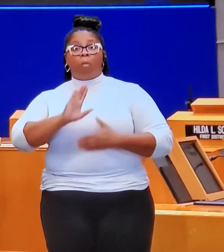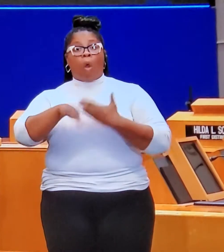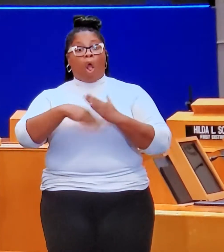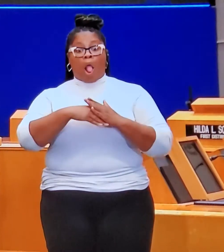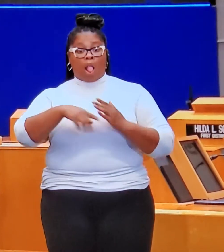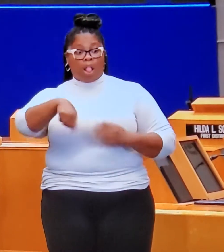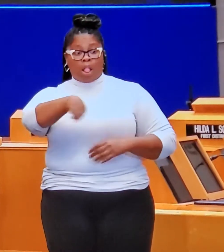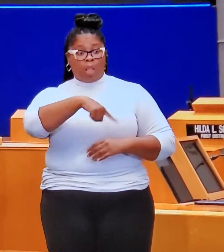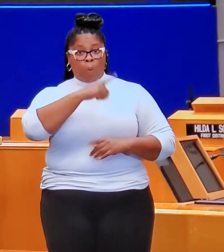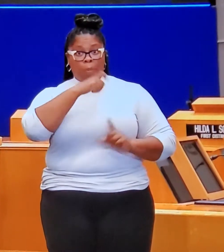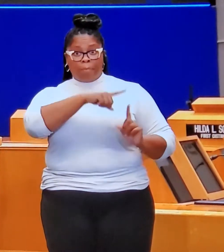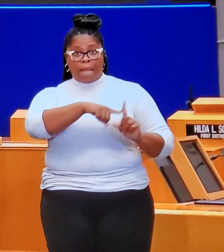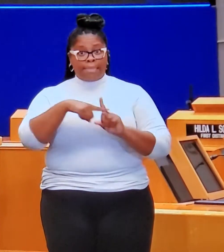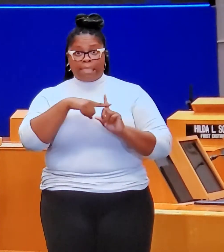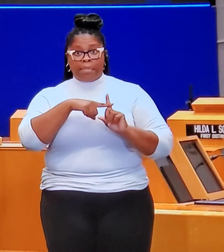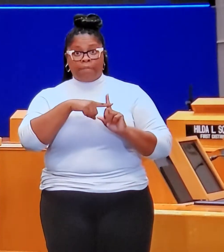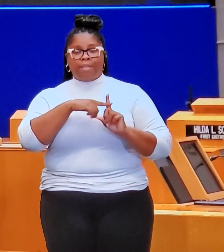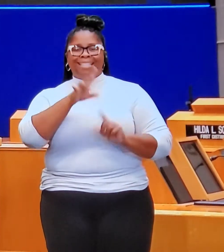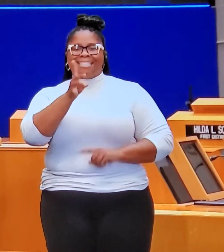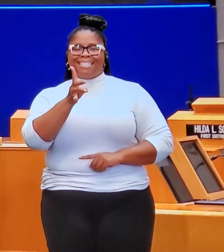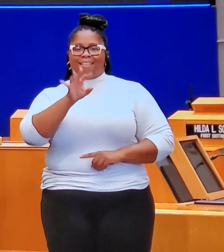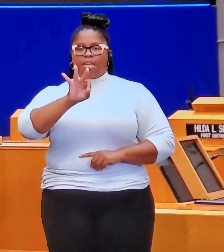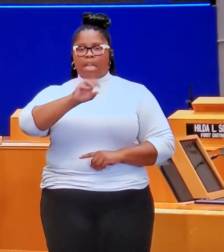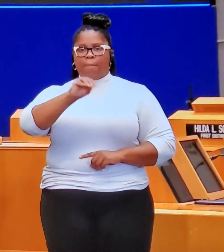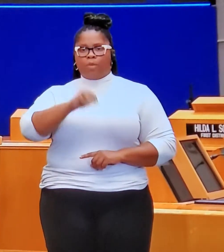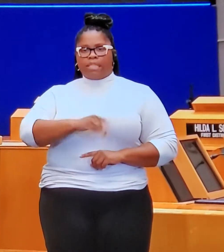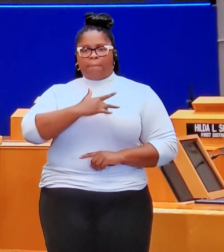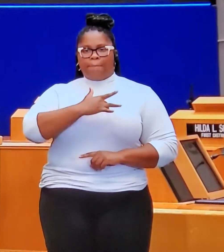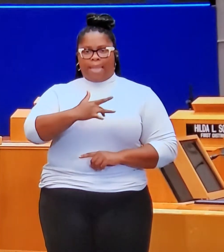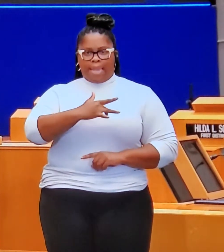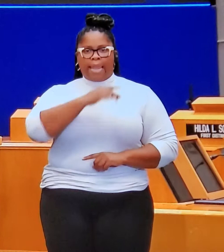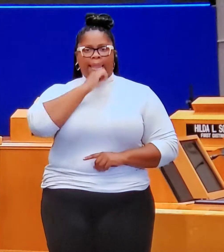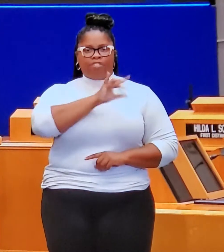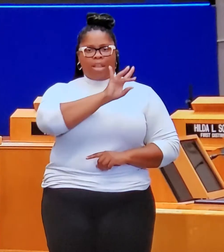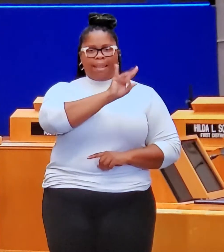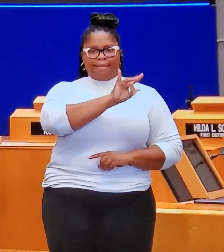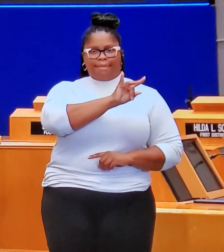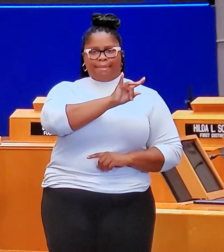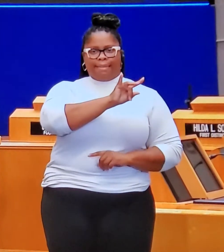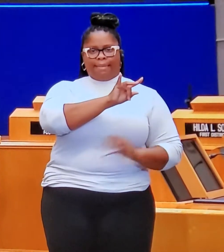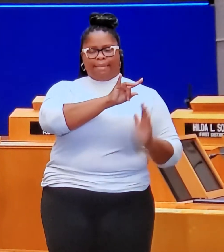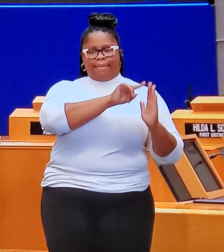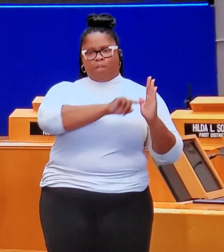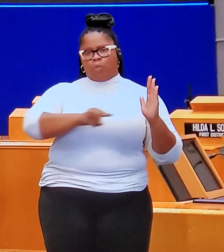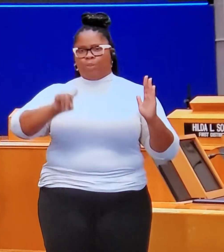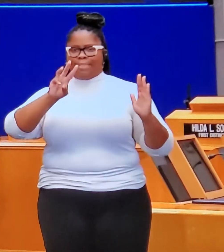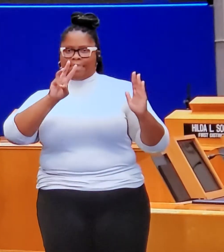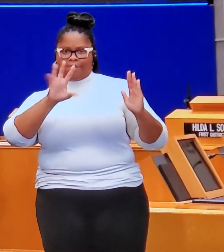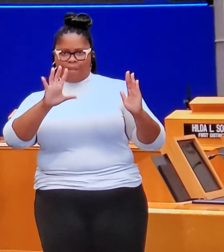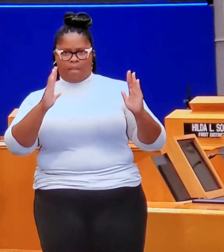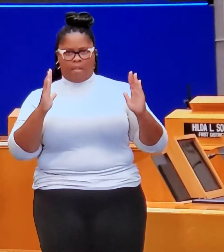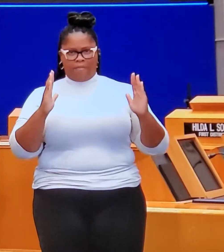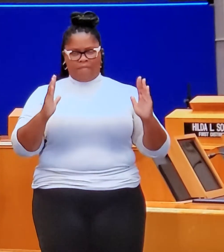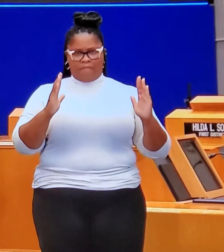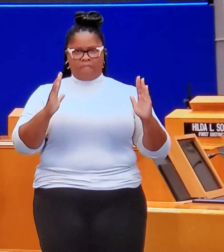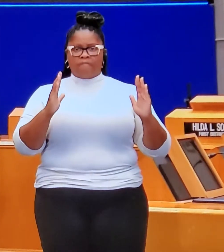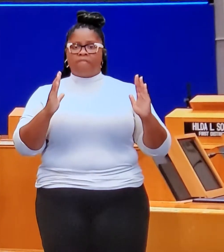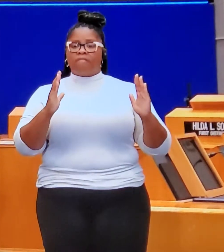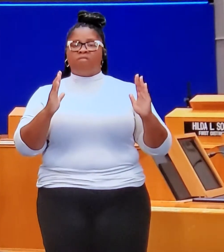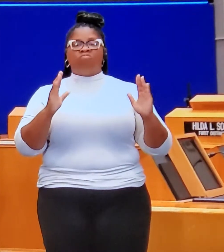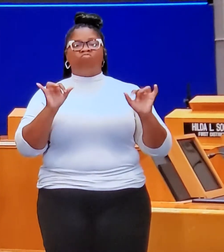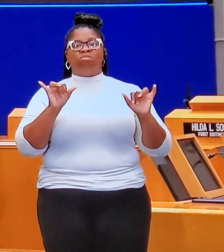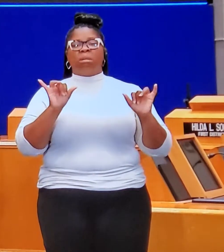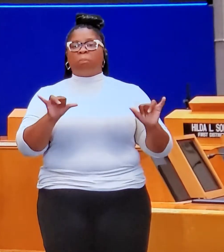positive cases still occur among people between the ages of 18 and 65, and this number